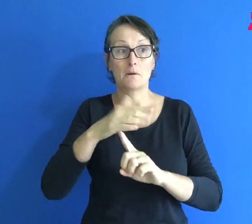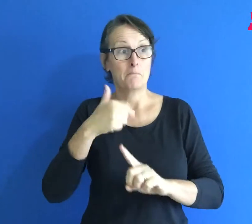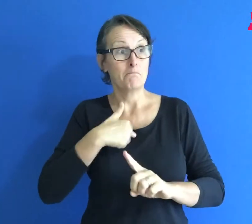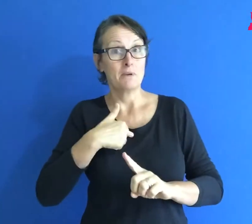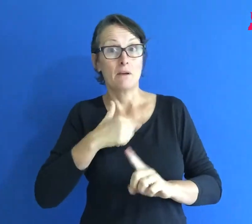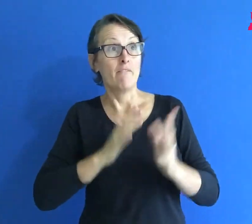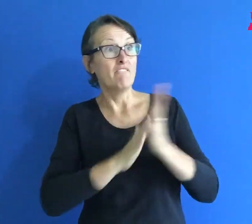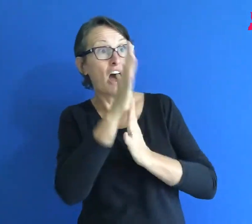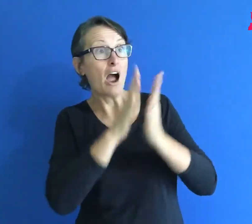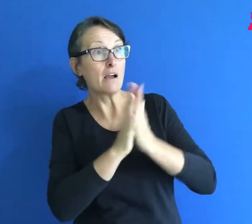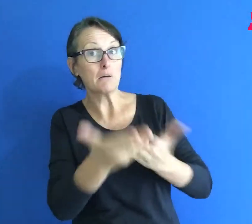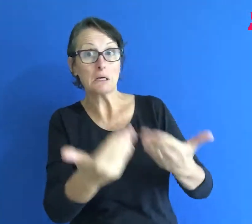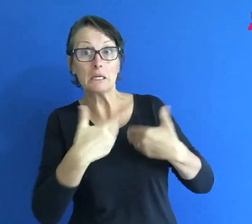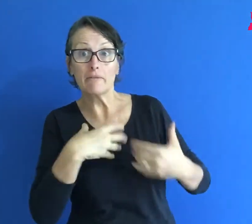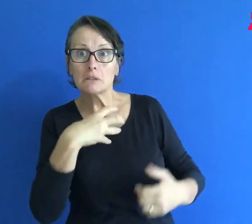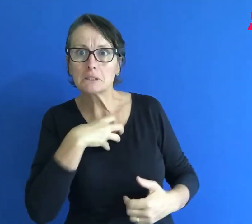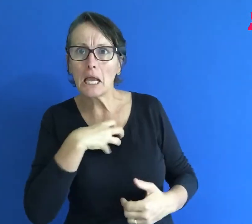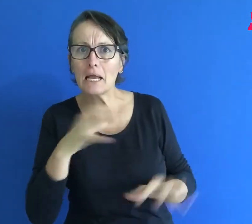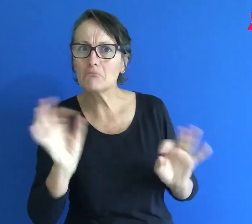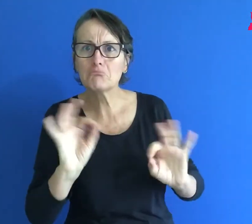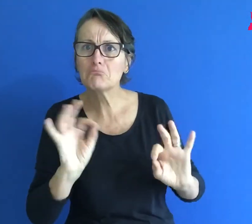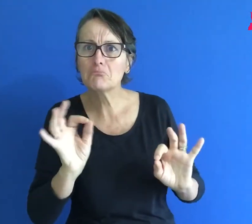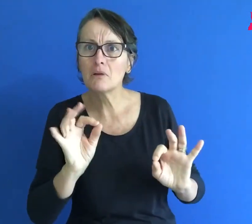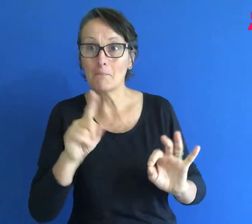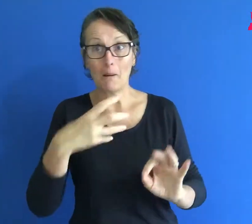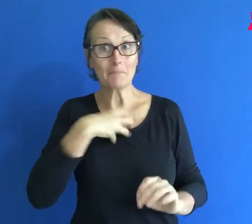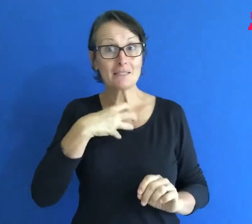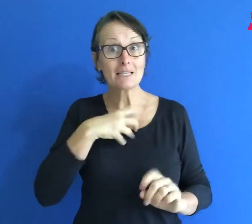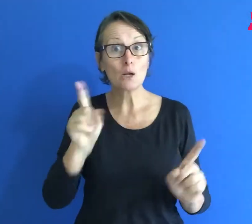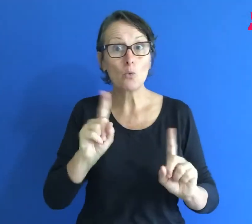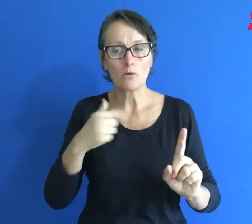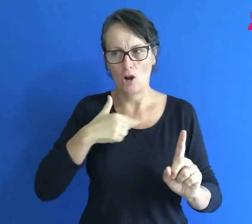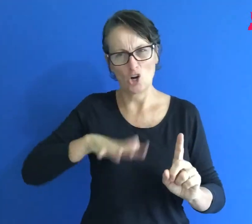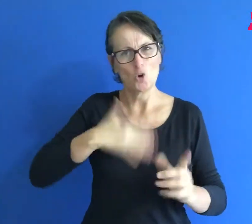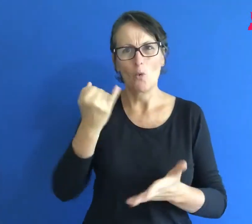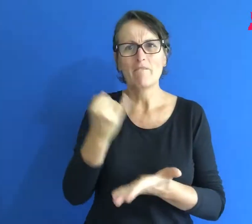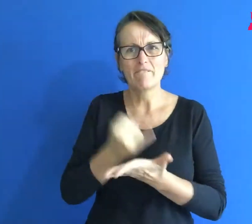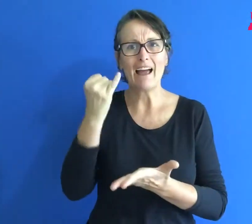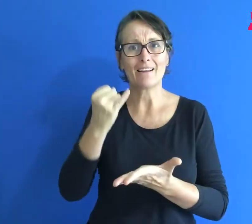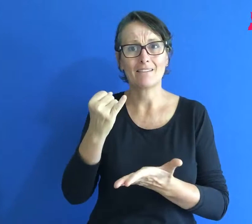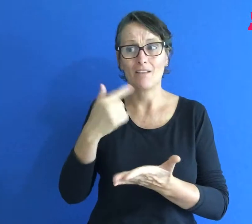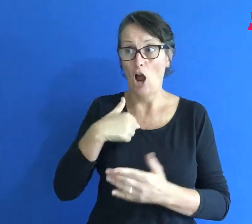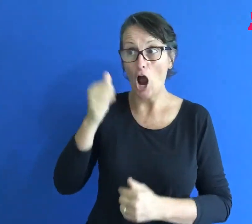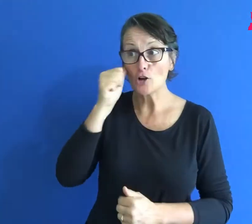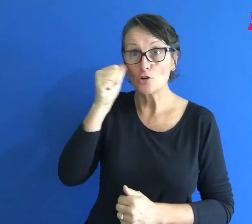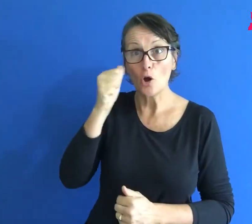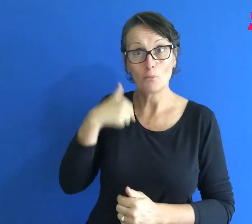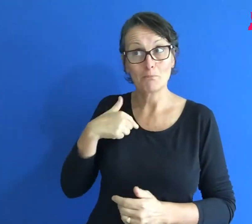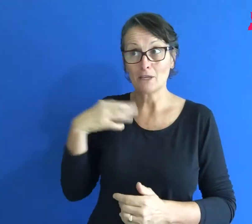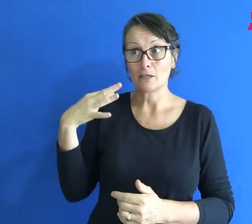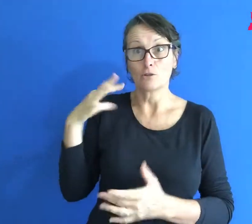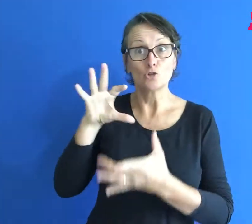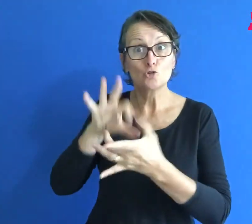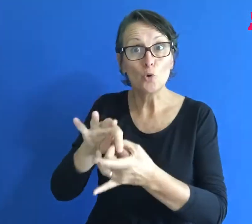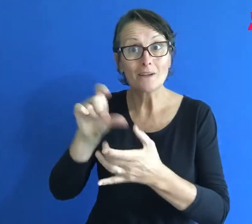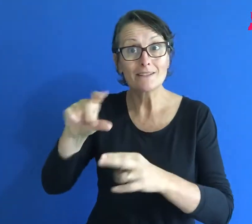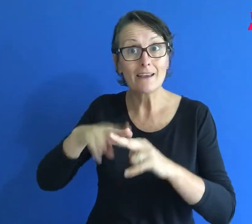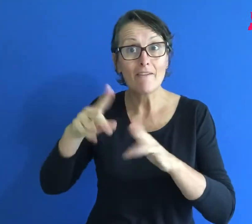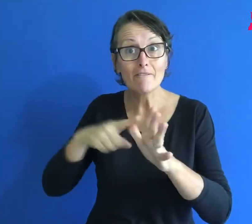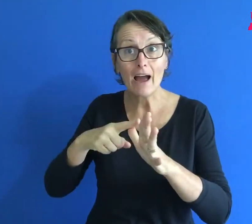I don't know. Look, fire doesn't scare me. What scared me was stuffing up in front of everyone else. Because you're being trained how to do the job. You get the right gear